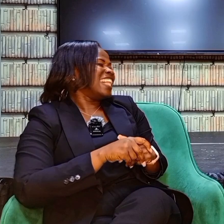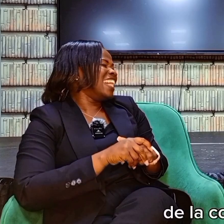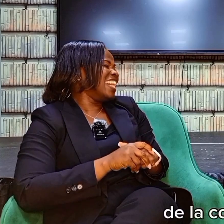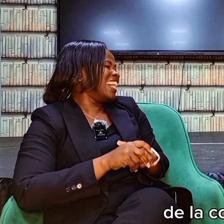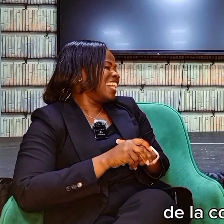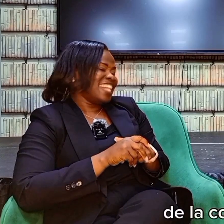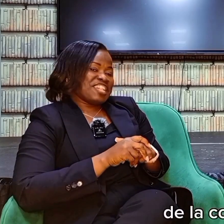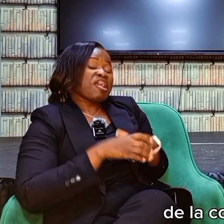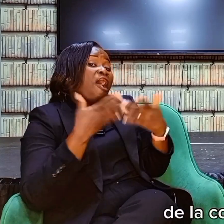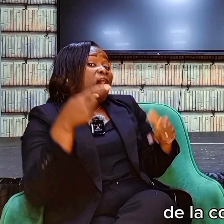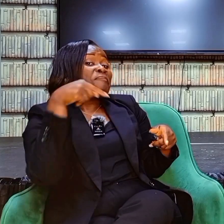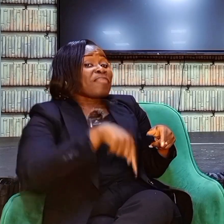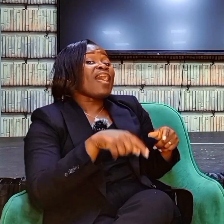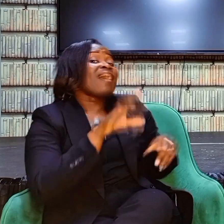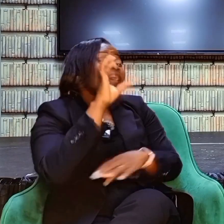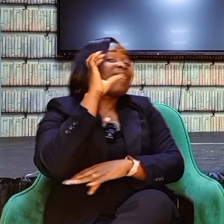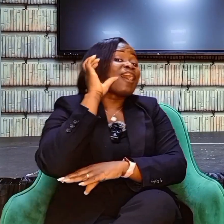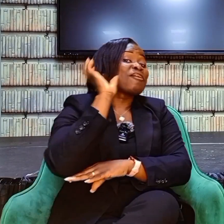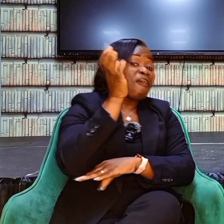From the conference,